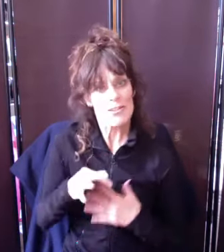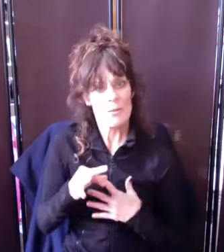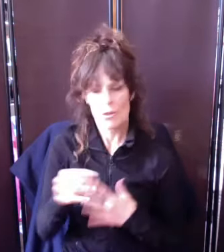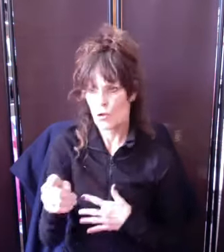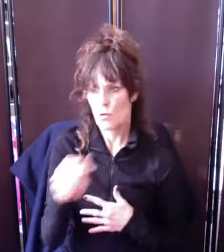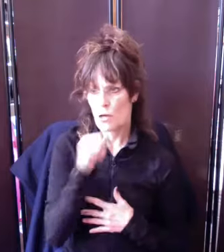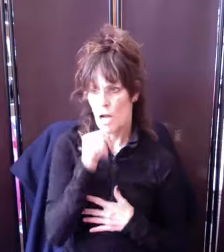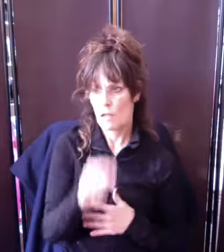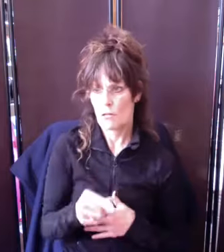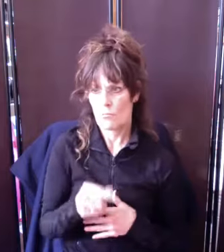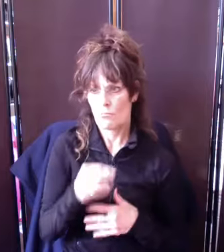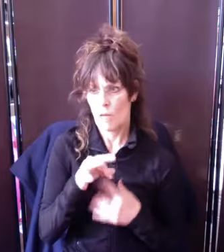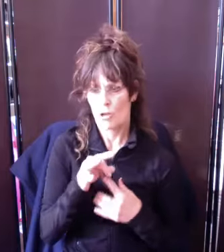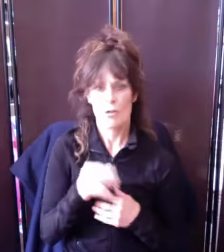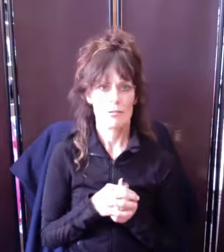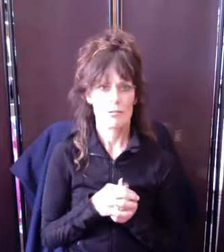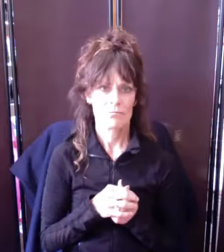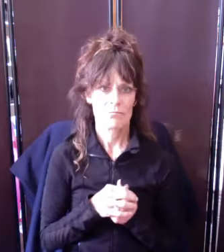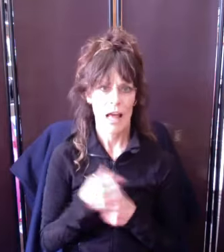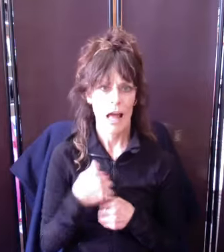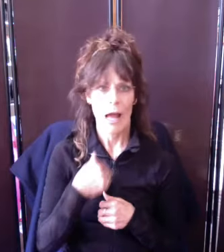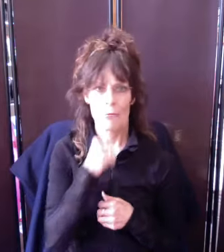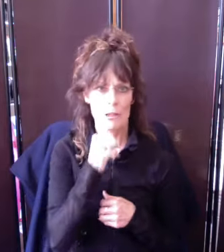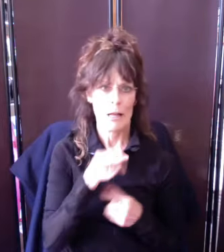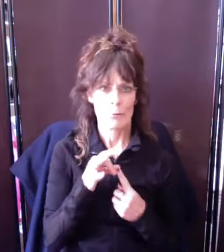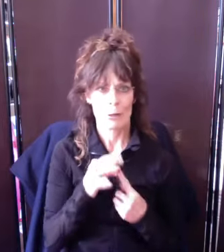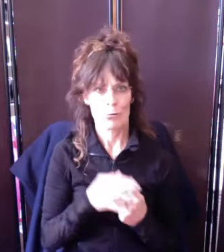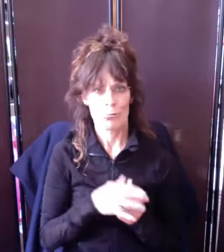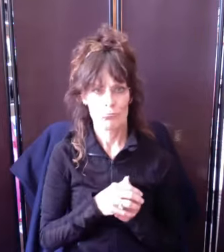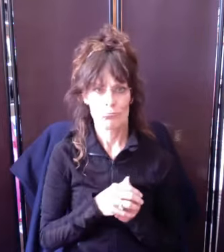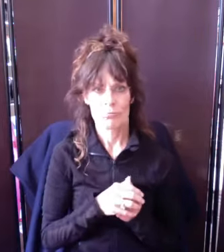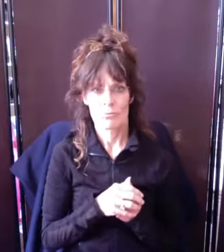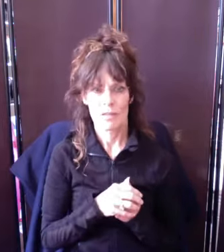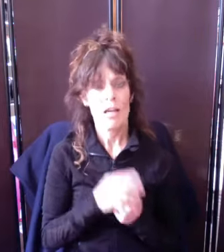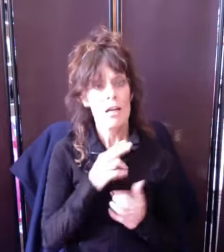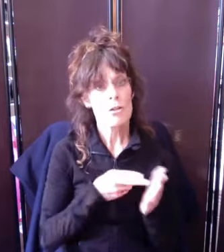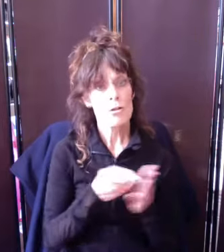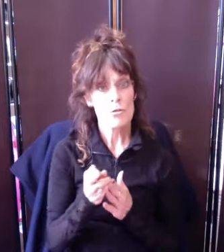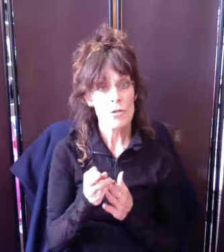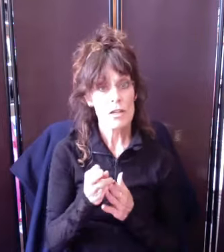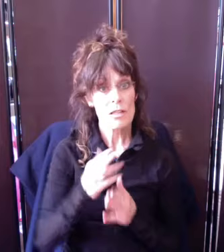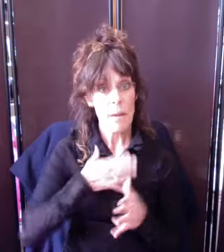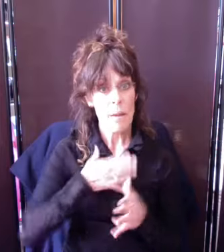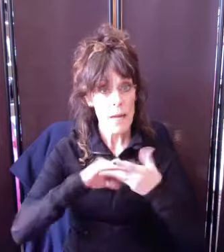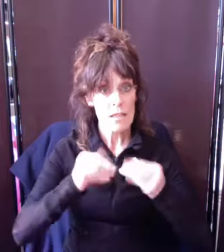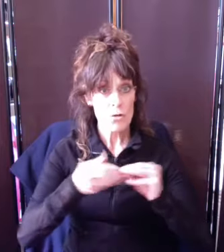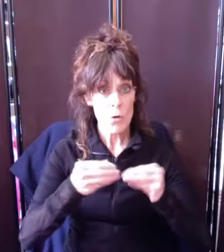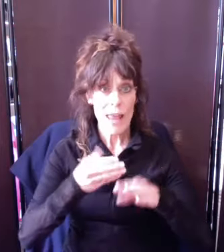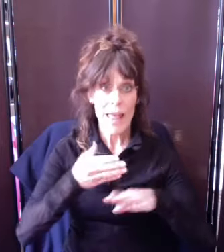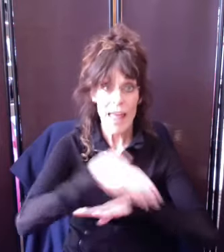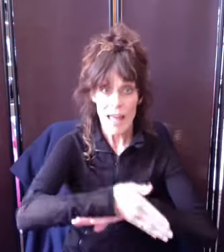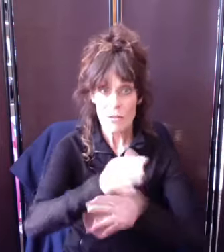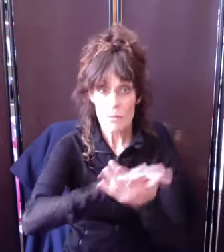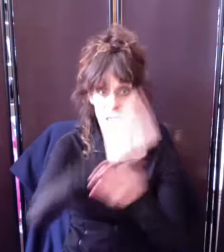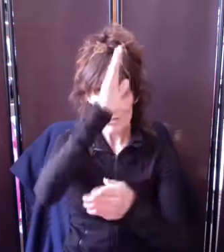special. So I was not special. And the truth is that my story after getting sober is way more interesting